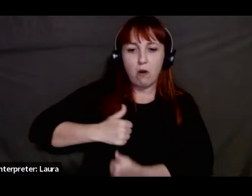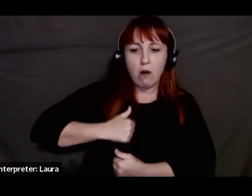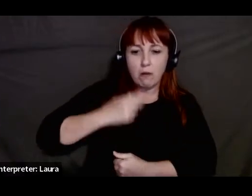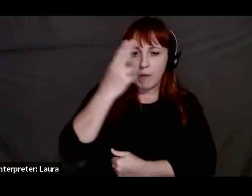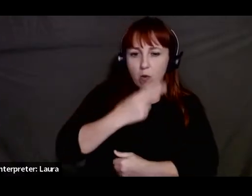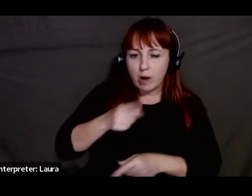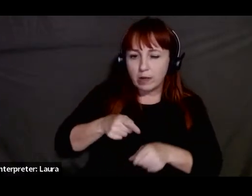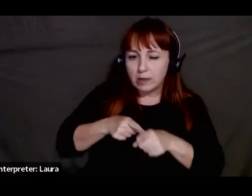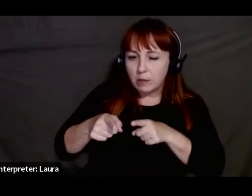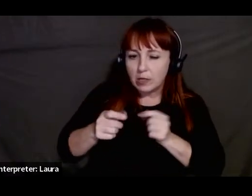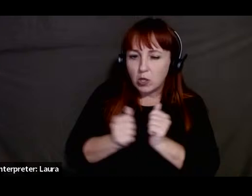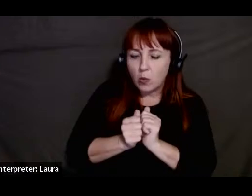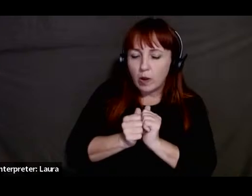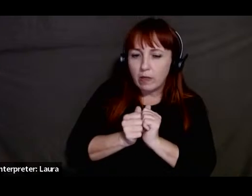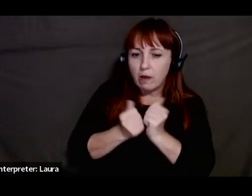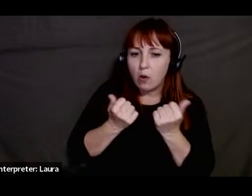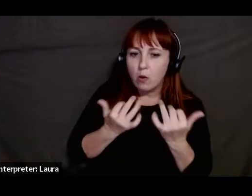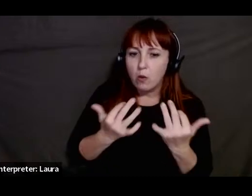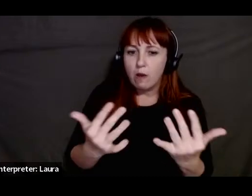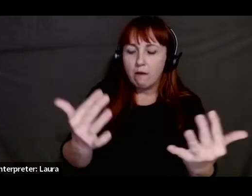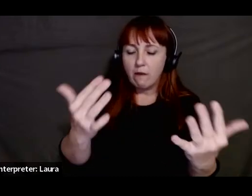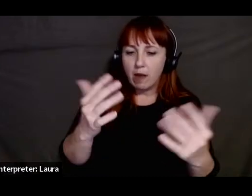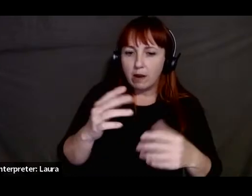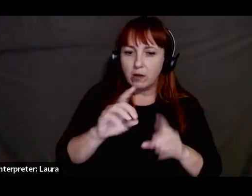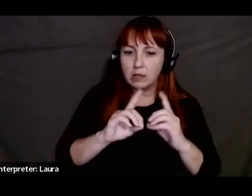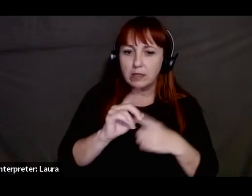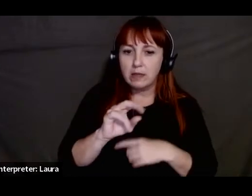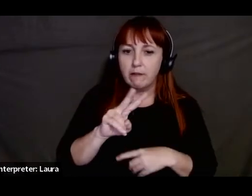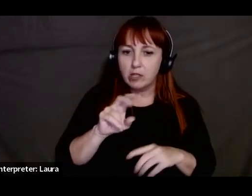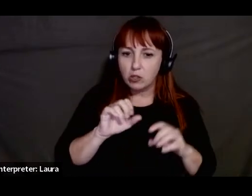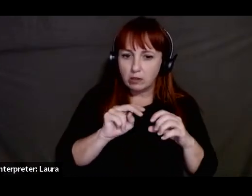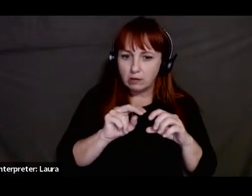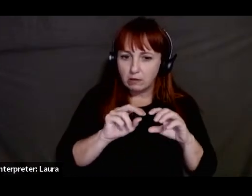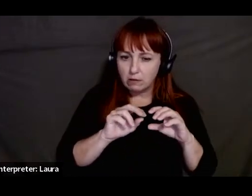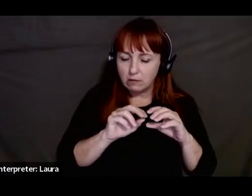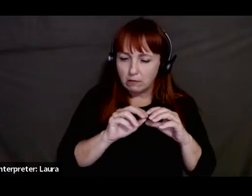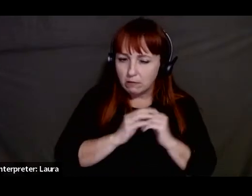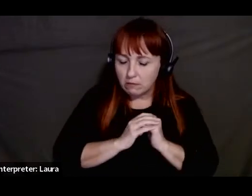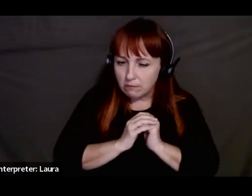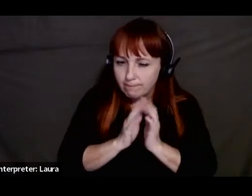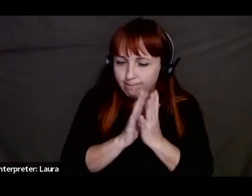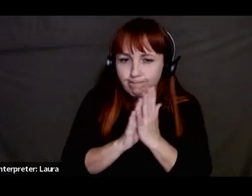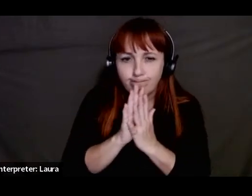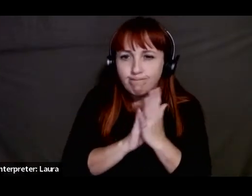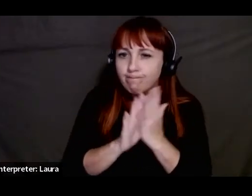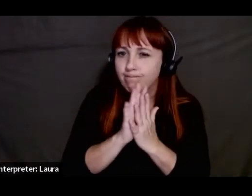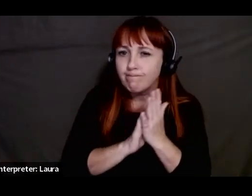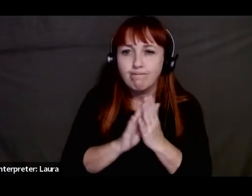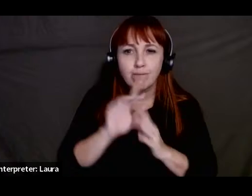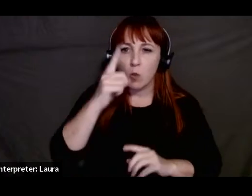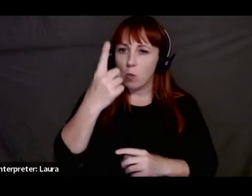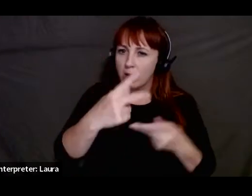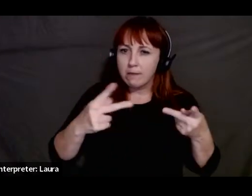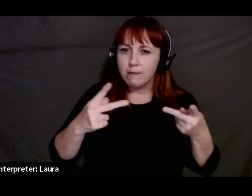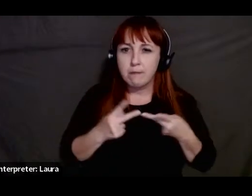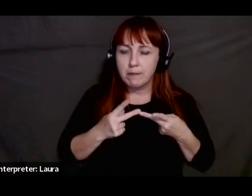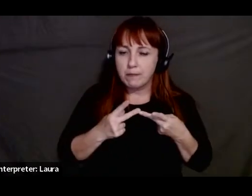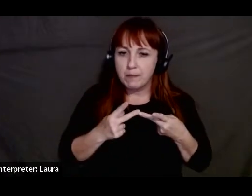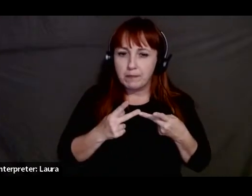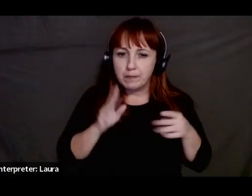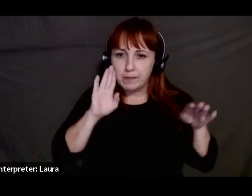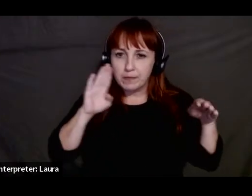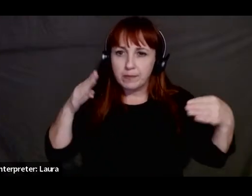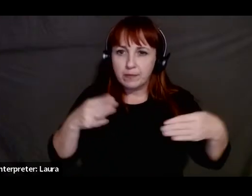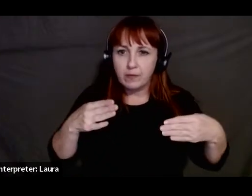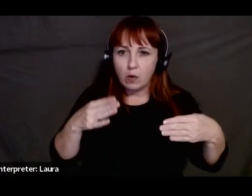wildland fire division in support of its natural resources program. It is the only dedicated Army wildland fire group in